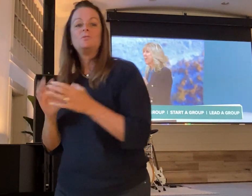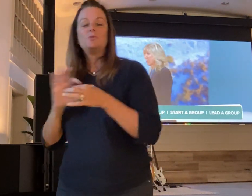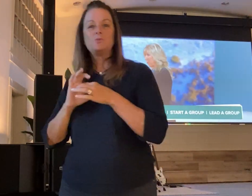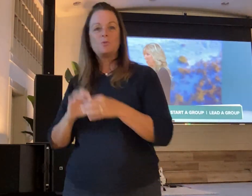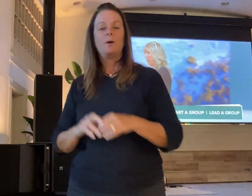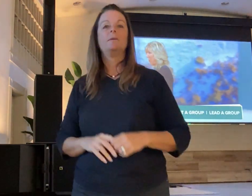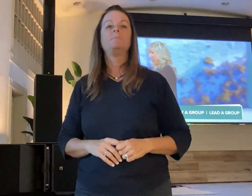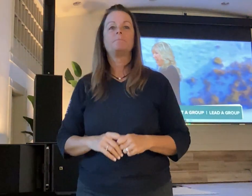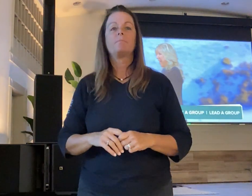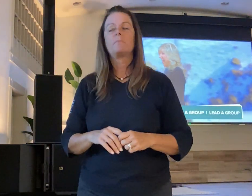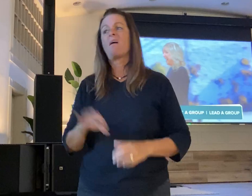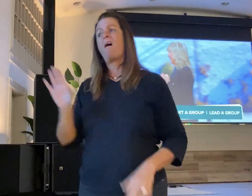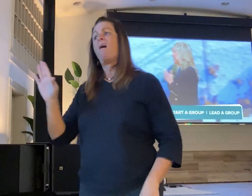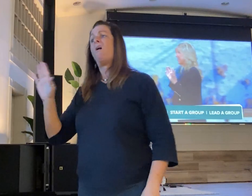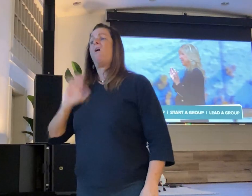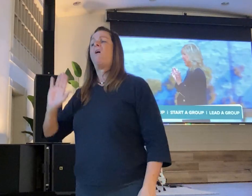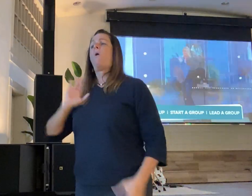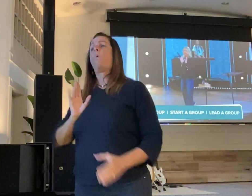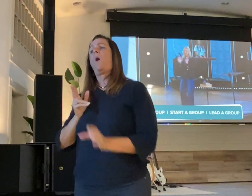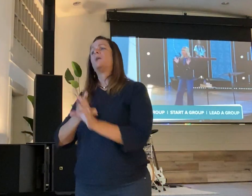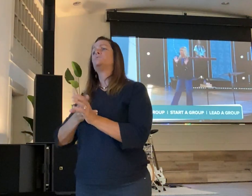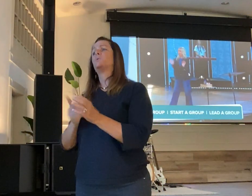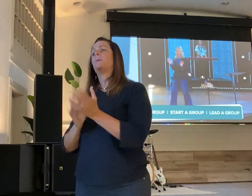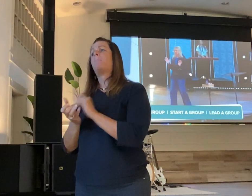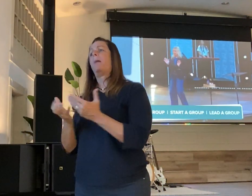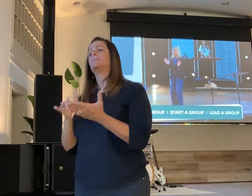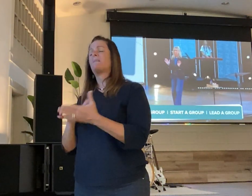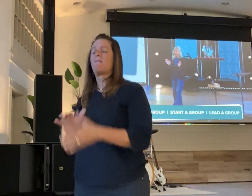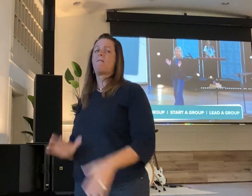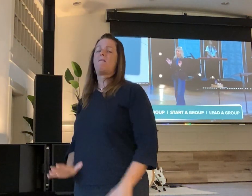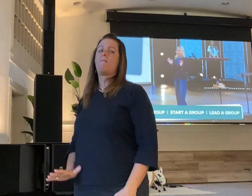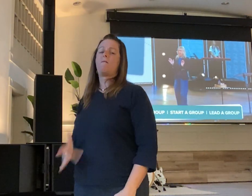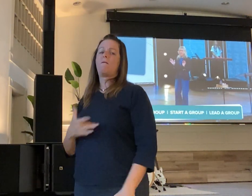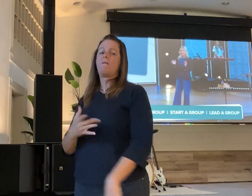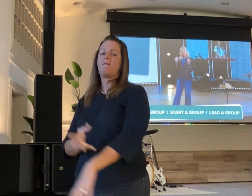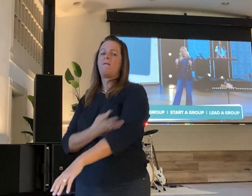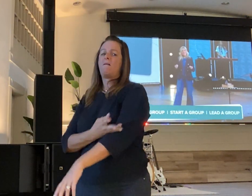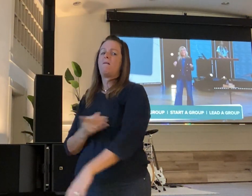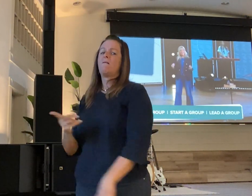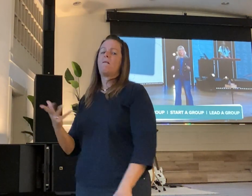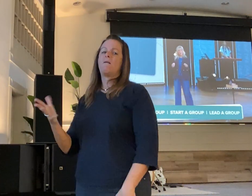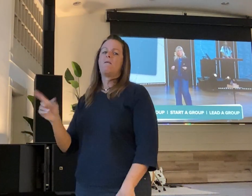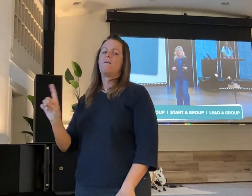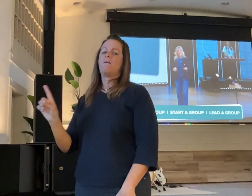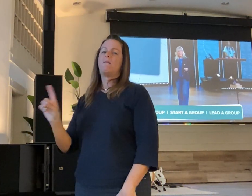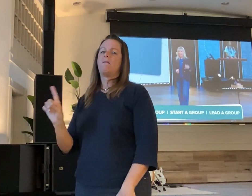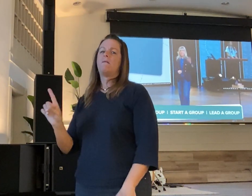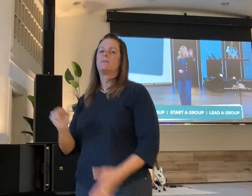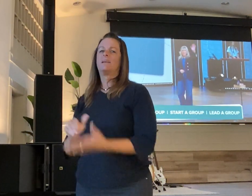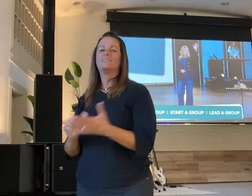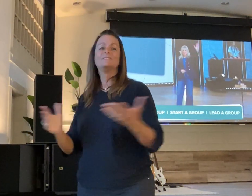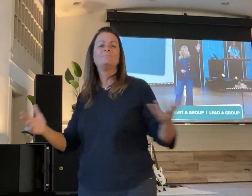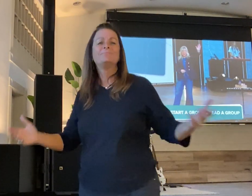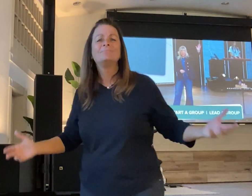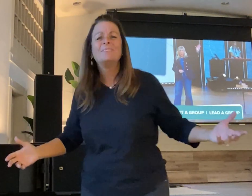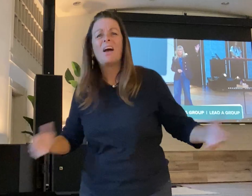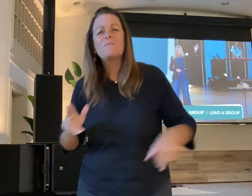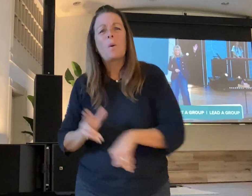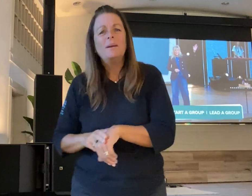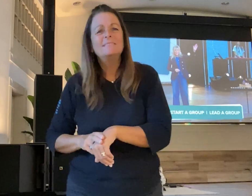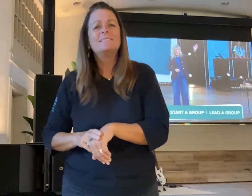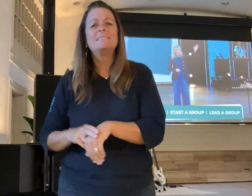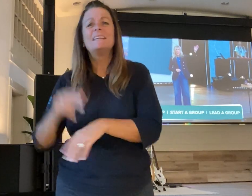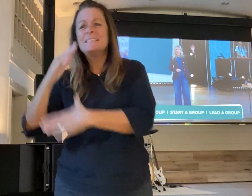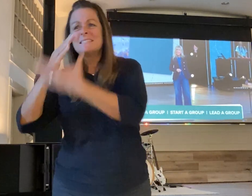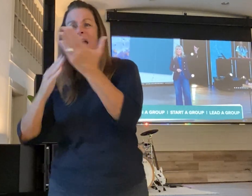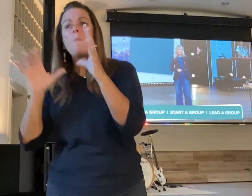might be saying, well, I've tried a group before. And it just, I mean, these were not my people. Do you think that in 30 years, I've never been in a weird